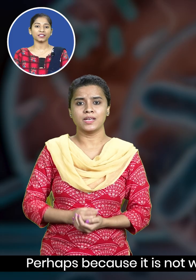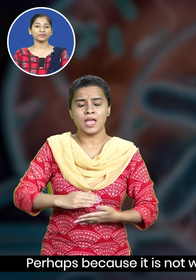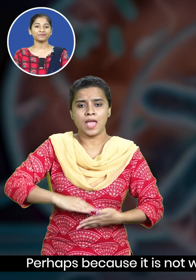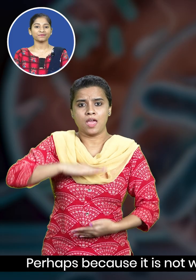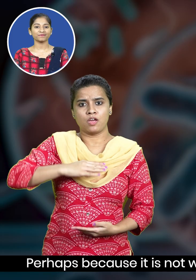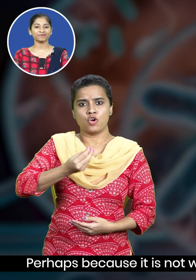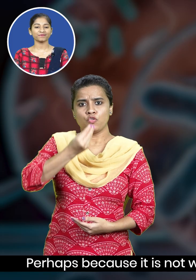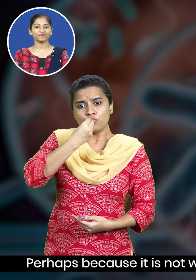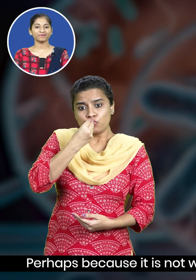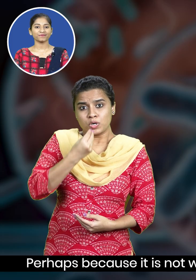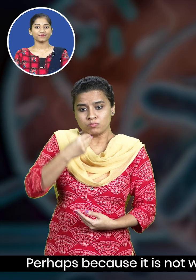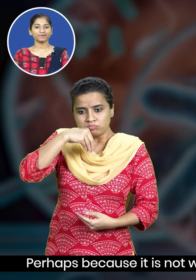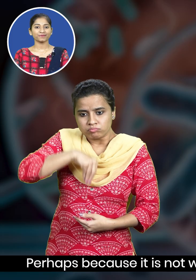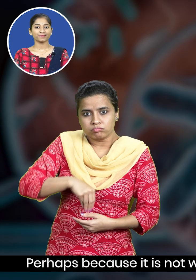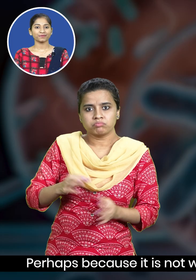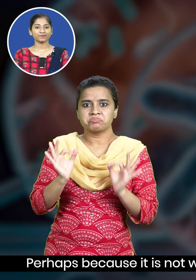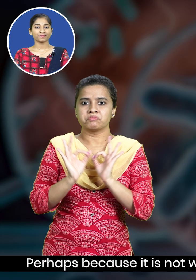food.